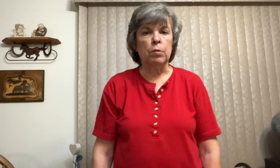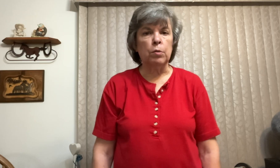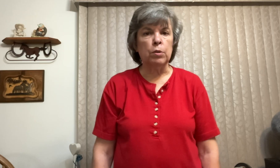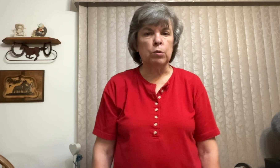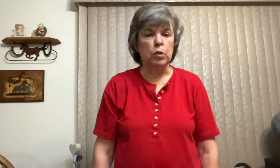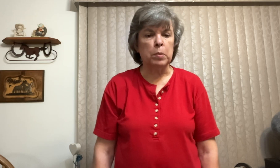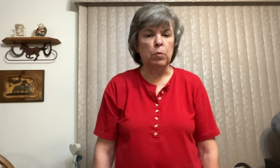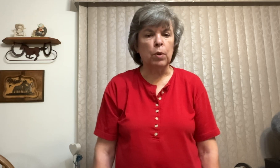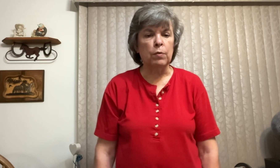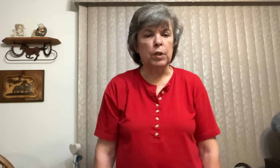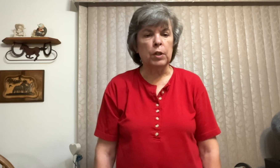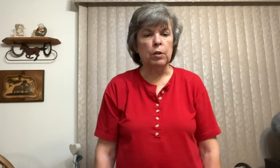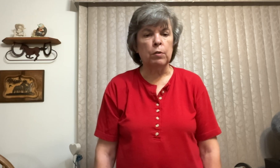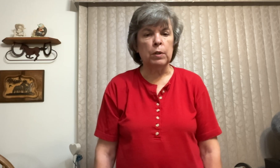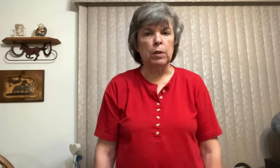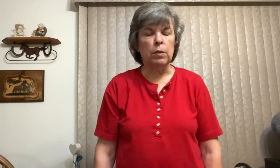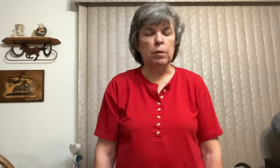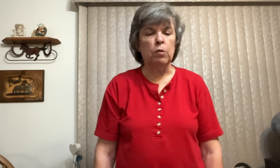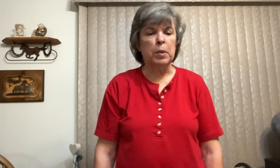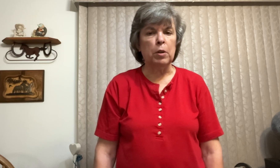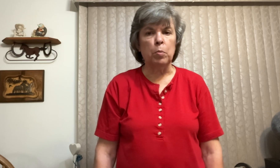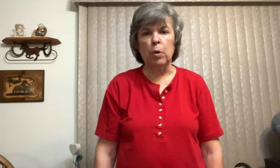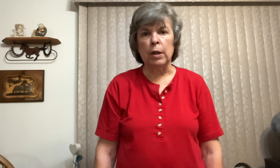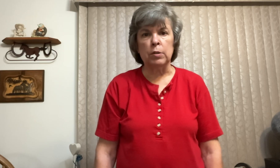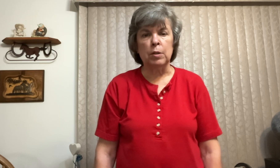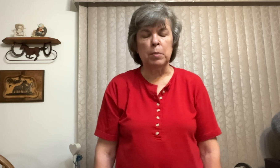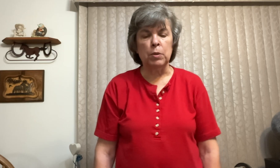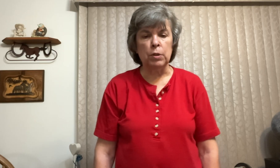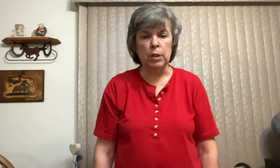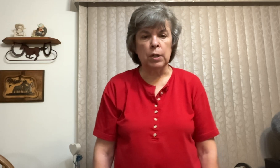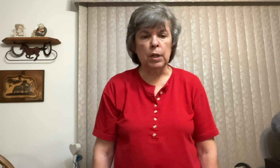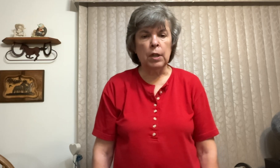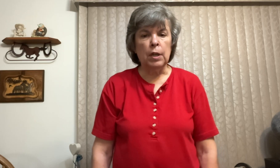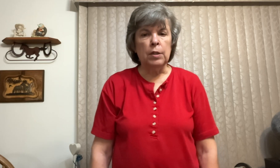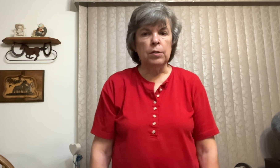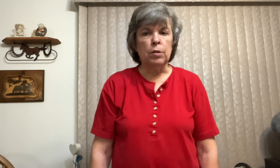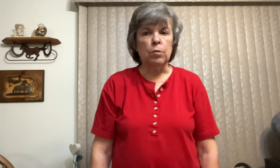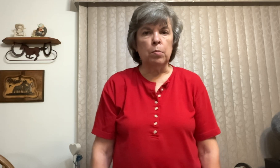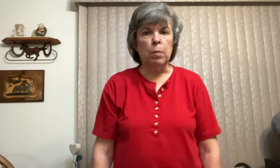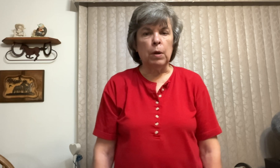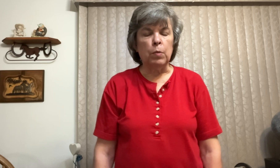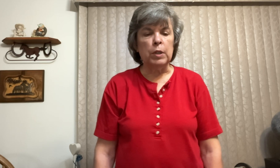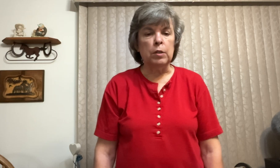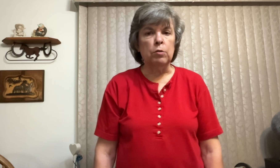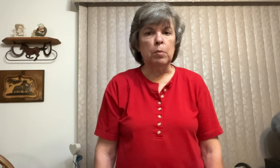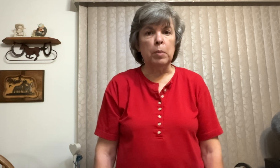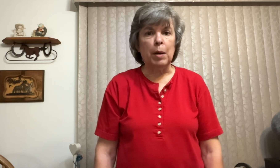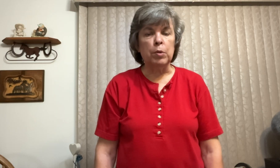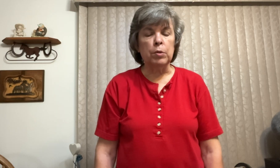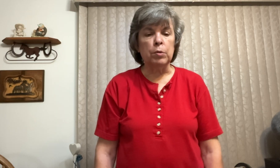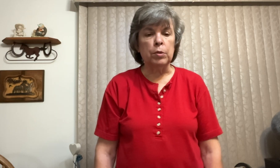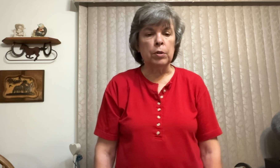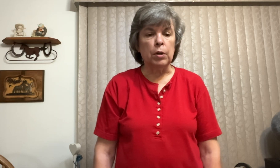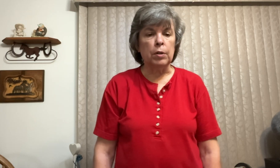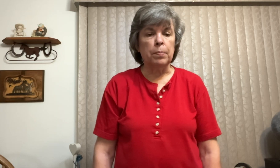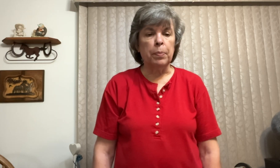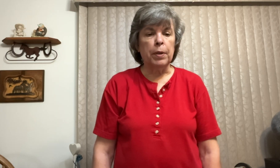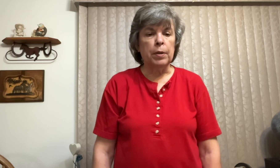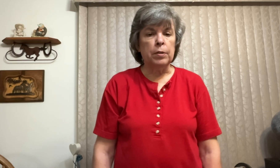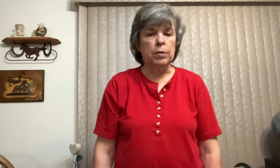this will just be one video and there will be no practice to music. So we did do a Bible school song, so you